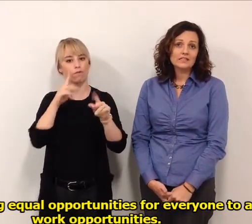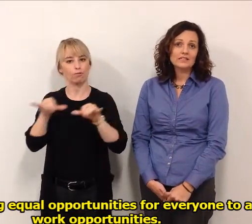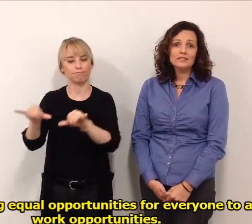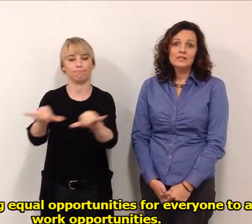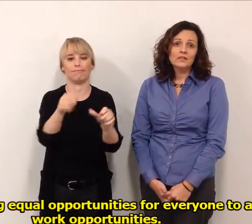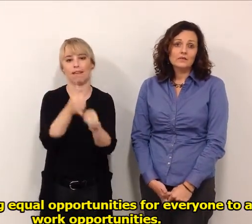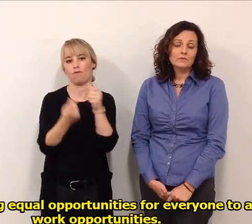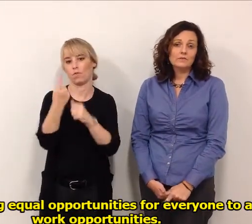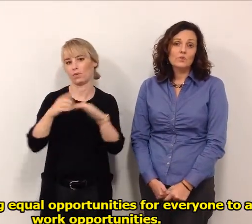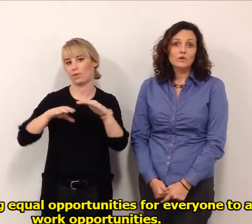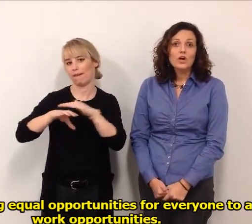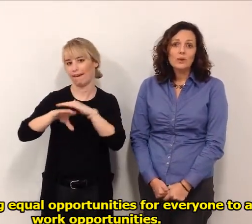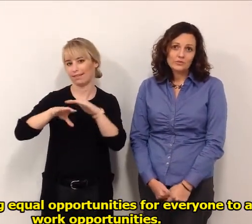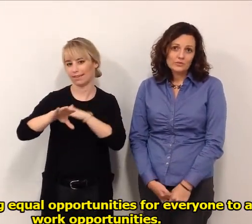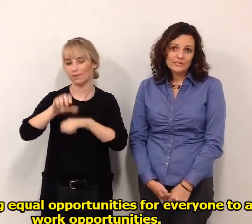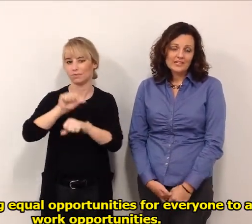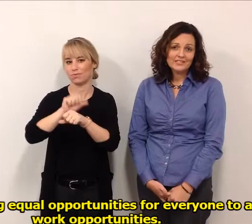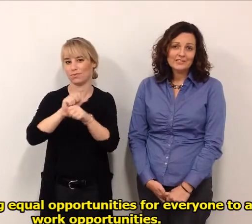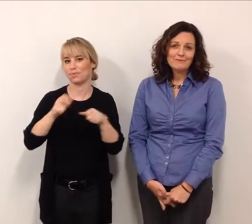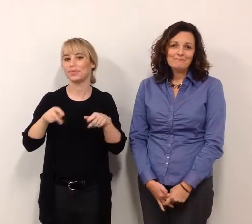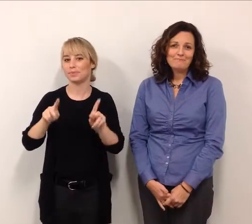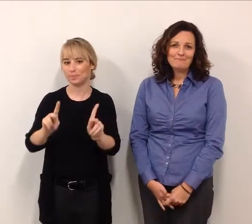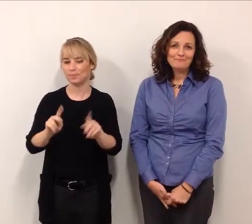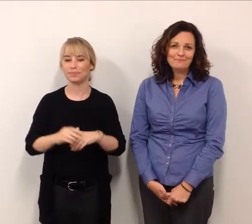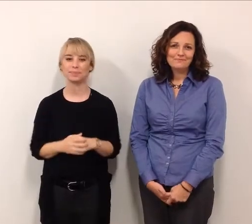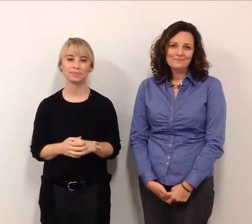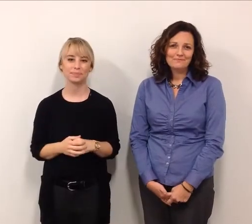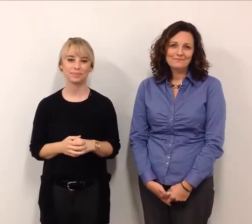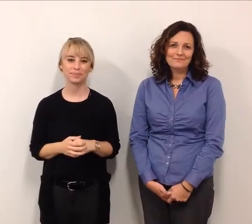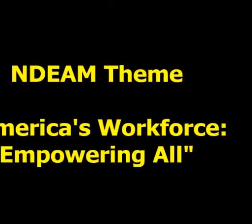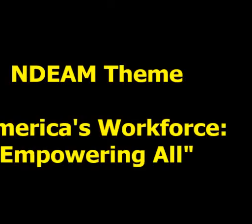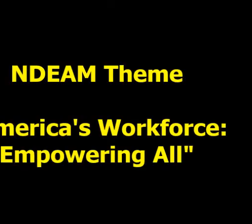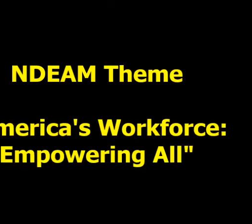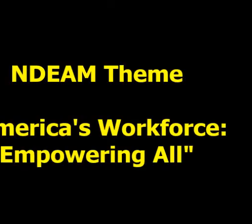to access work opportunities.